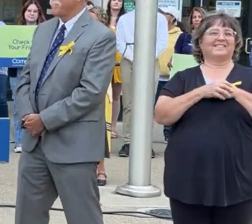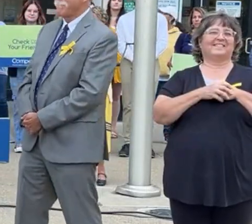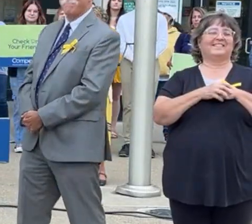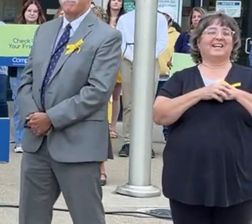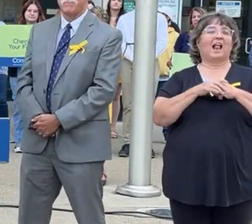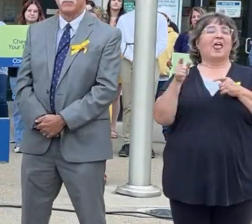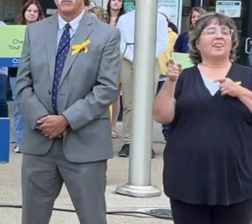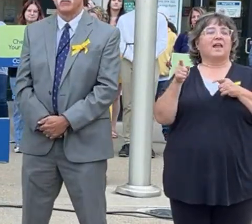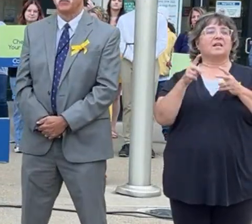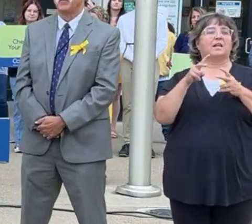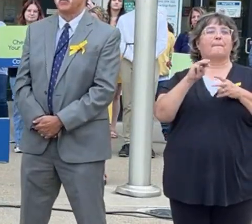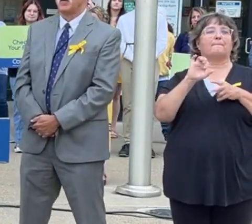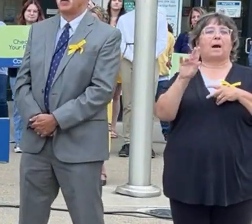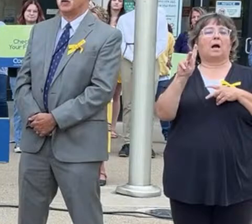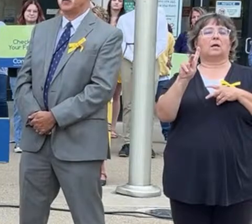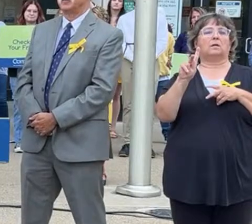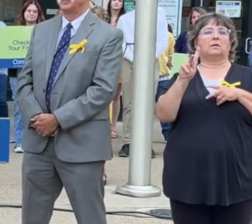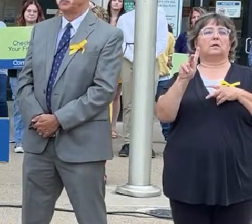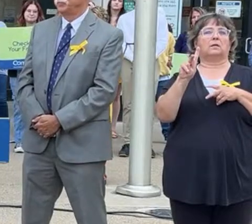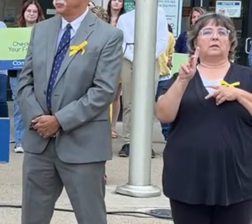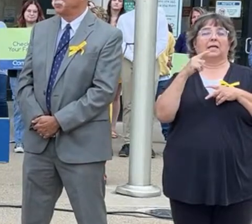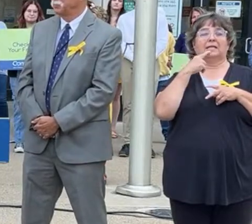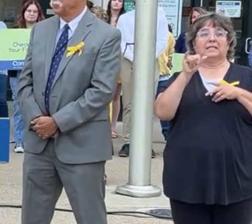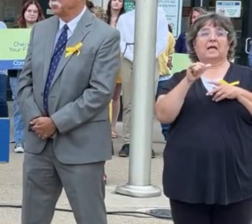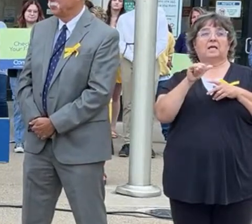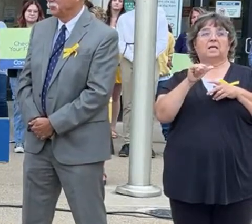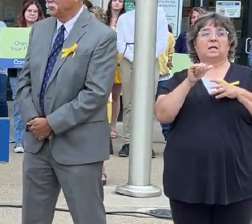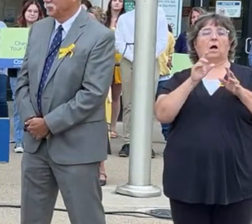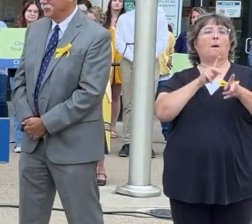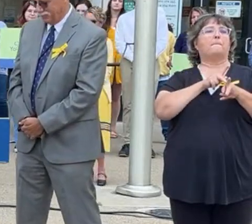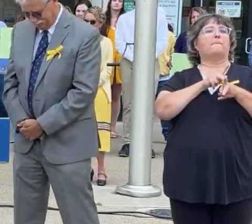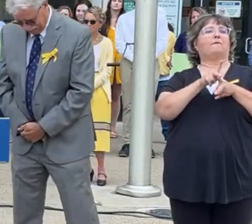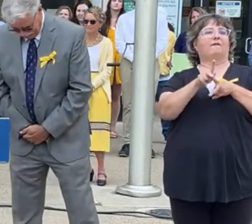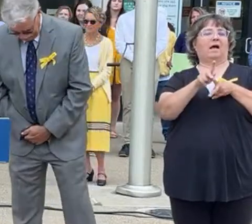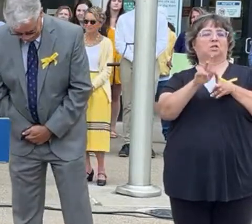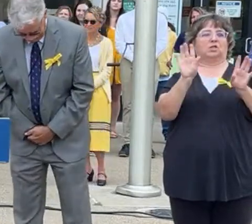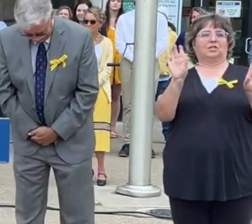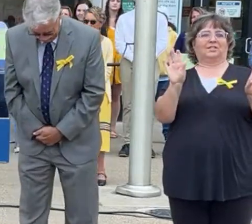So this will be Mark's, I will say, professional